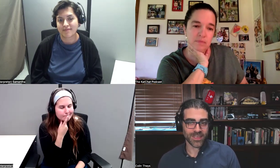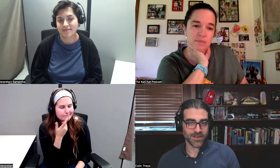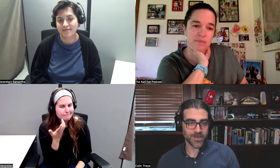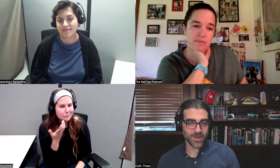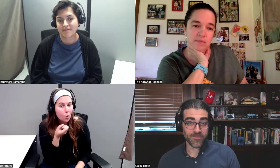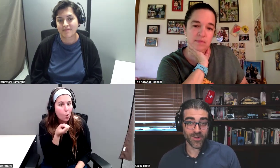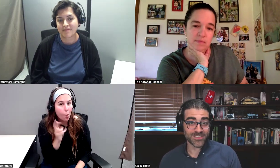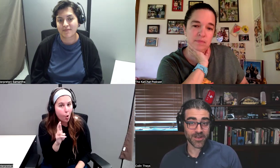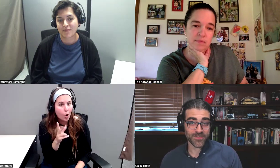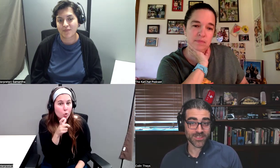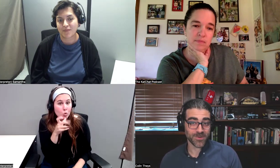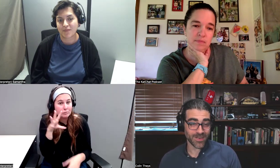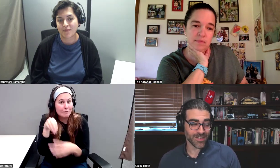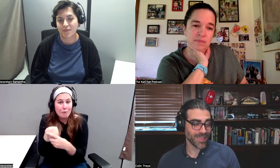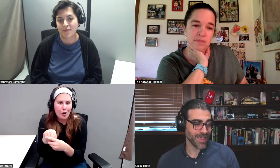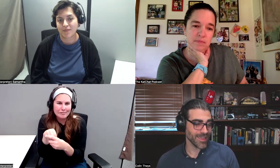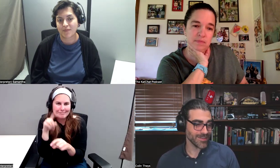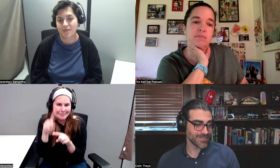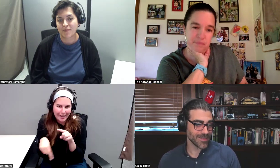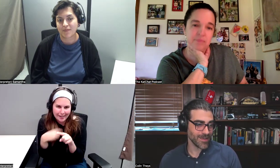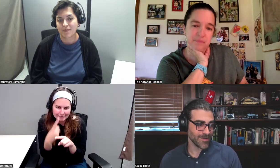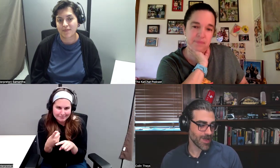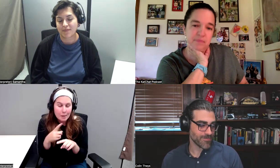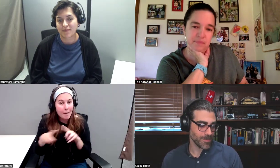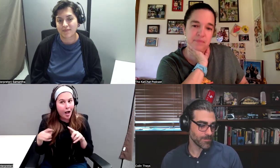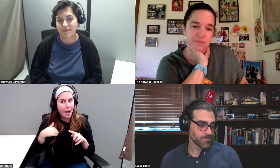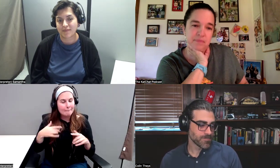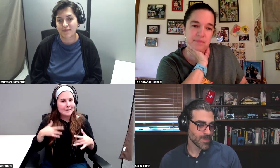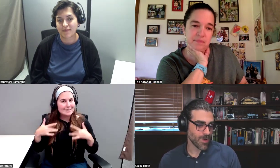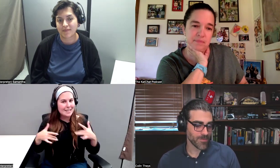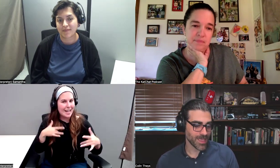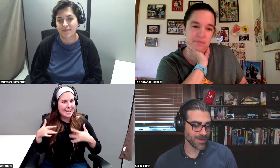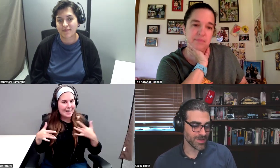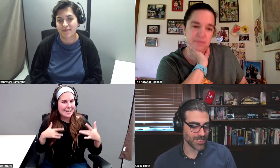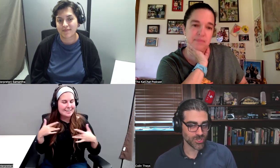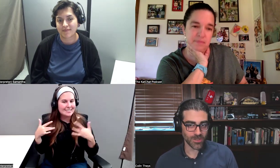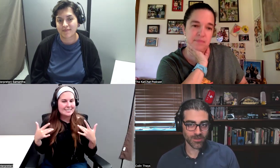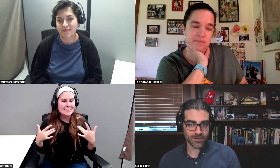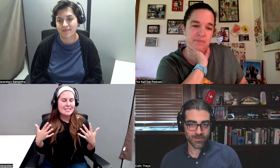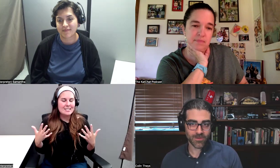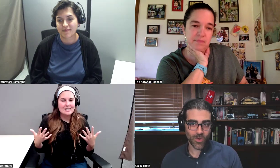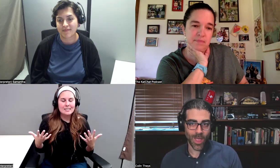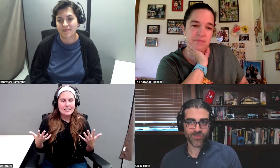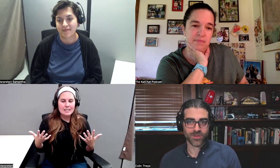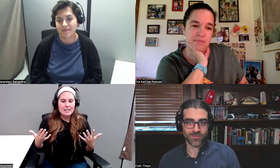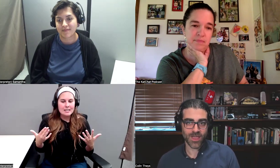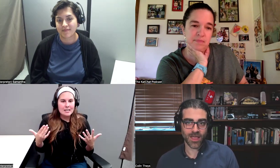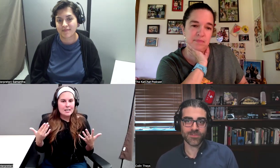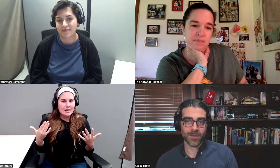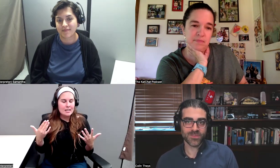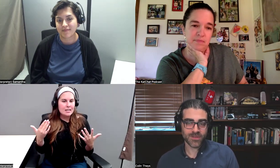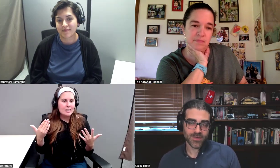who's in it. But I'm very excited for this one, and right from the kind of initial question